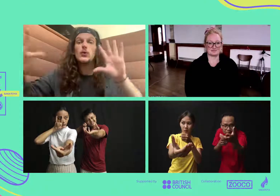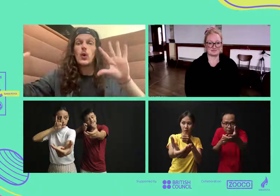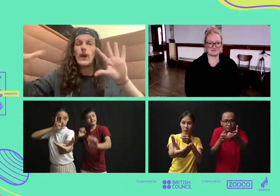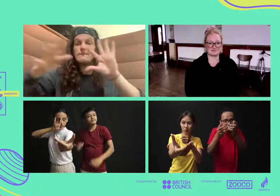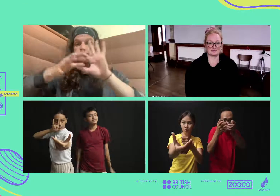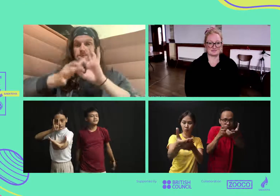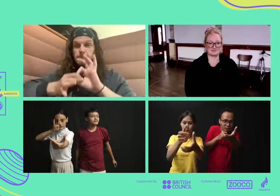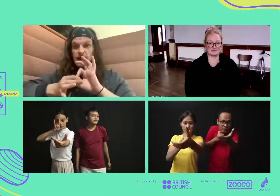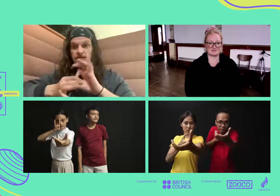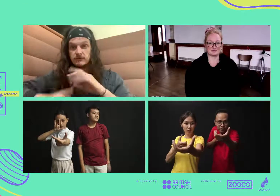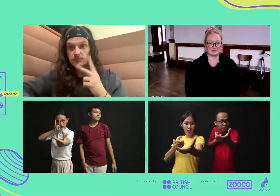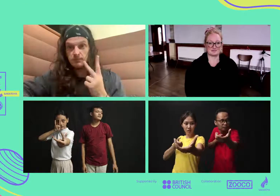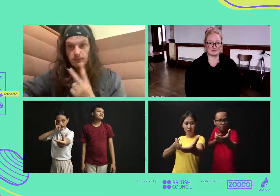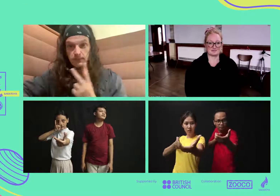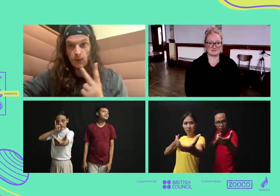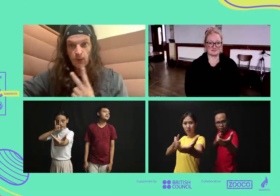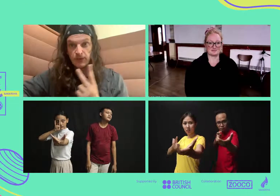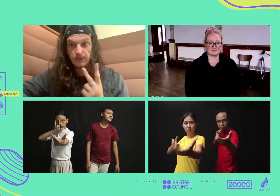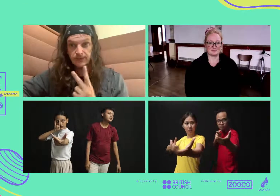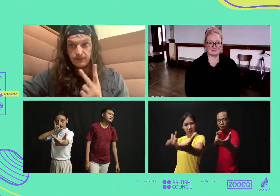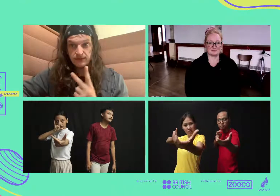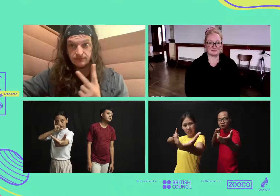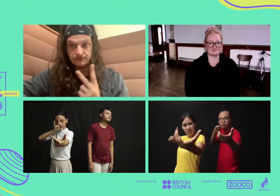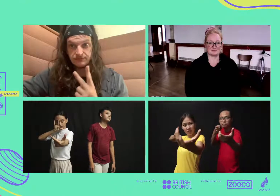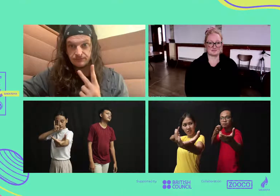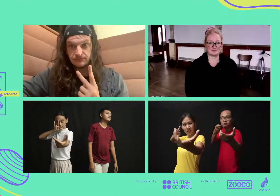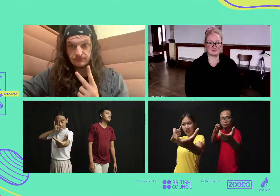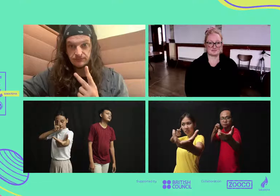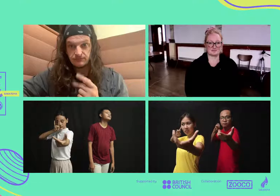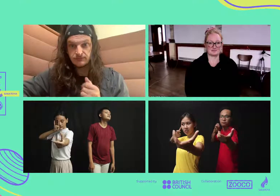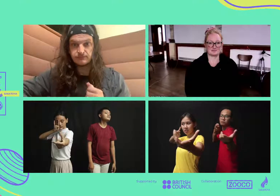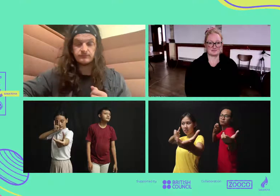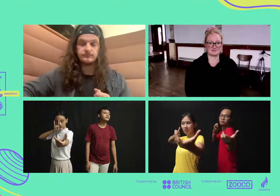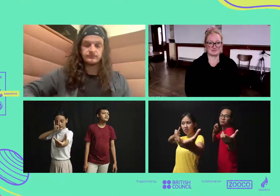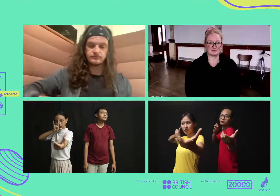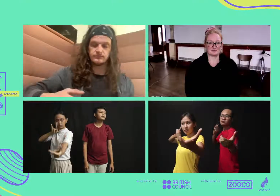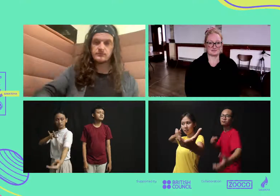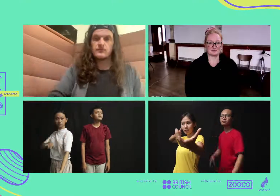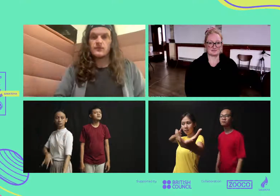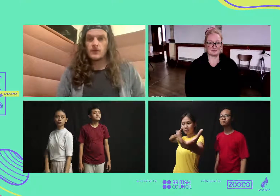Lovely. So to combine those,